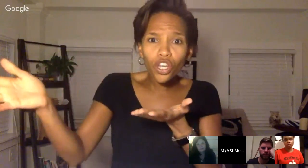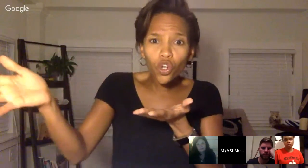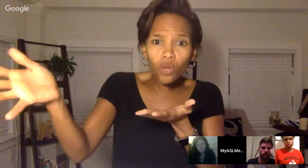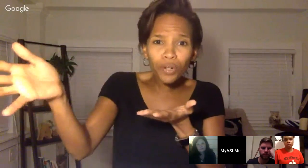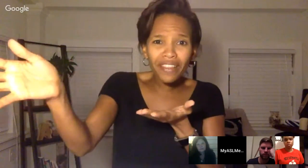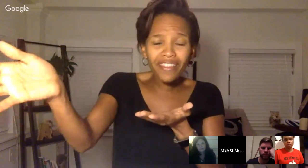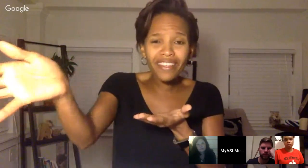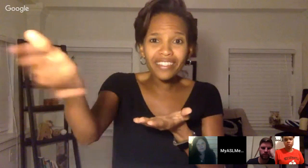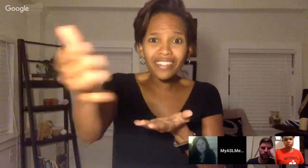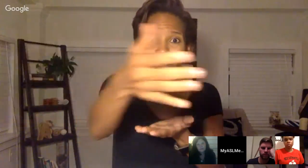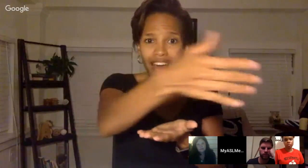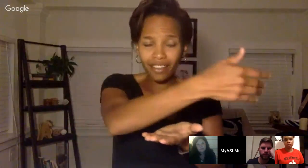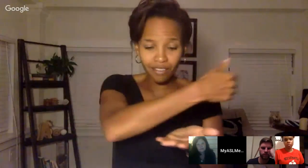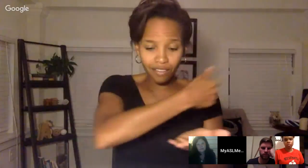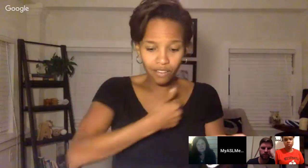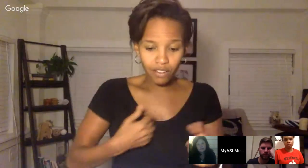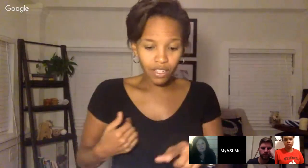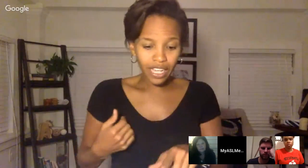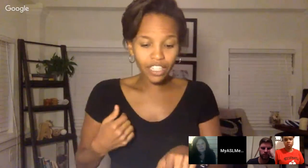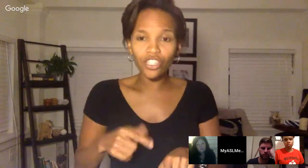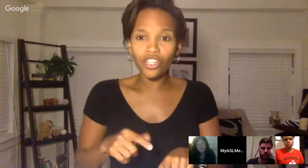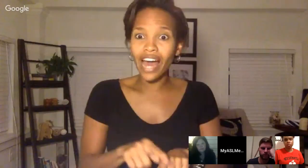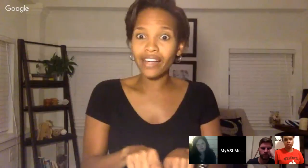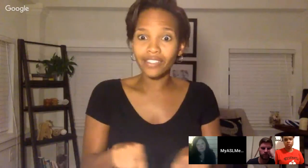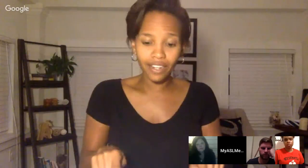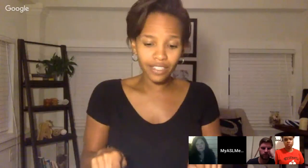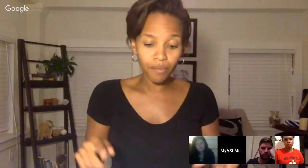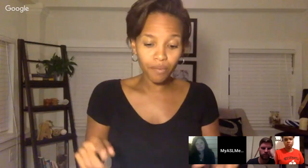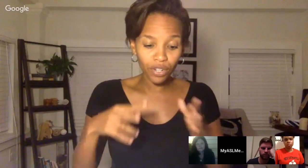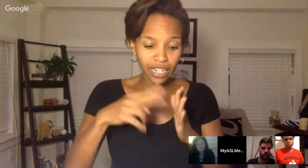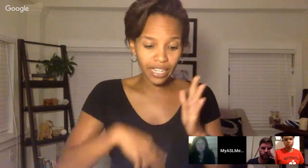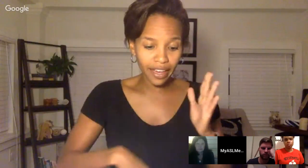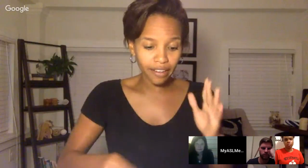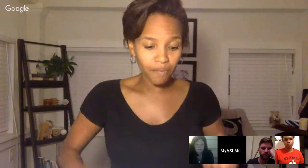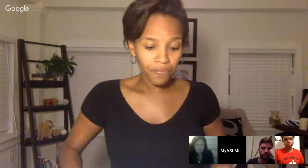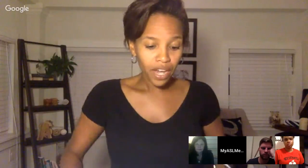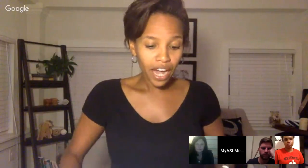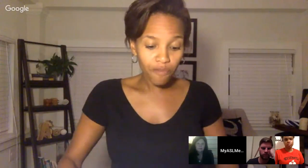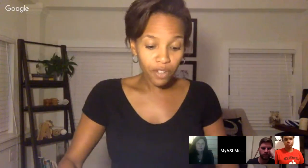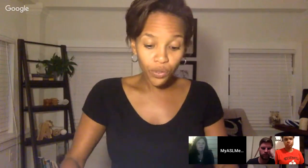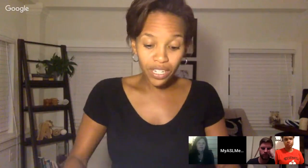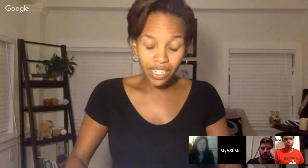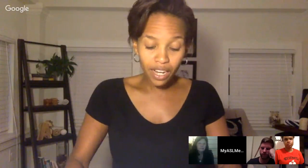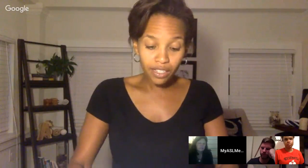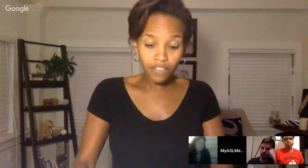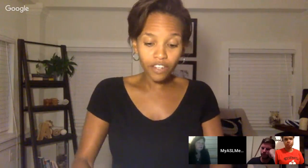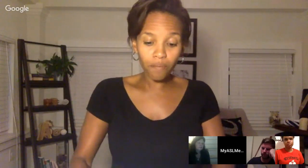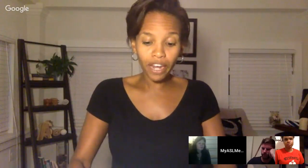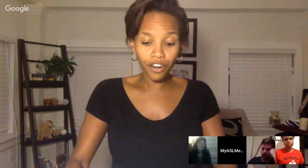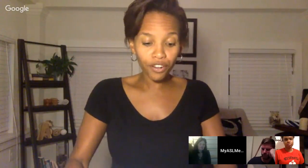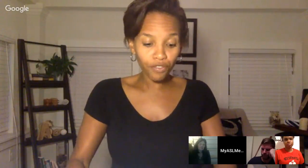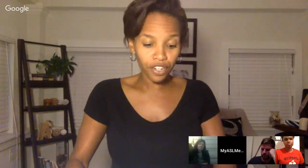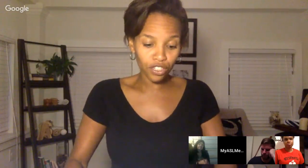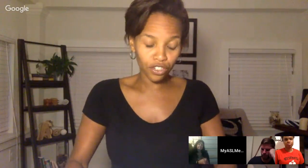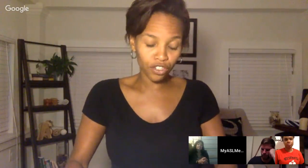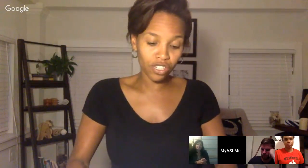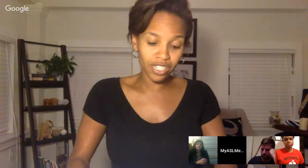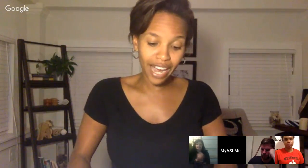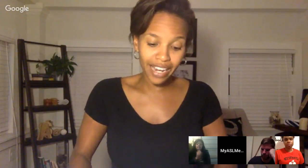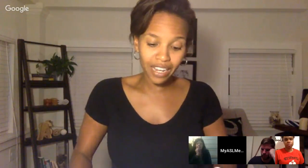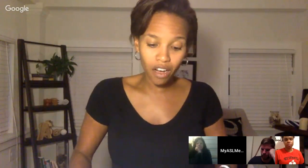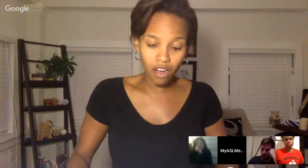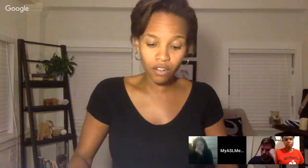we incorporate this sign into that sentence? I'm going to read it again. I've been doing tons of comparative